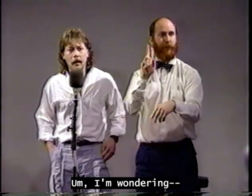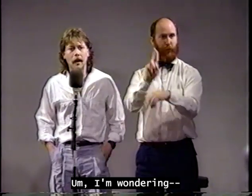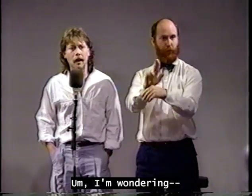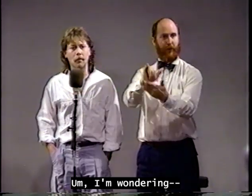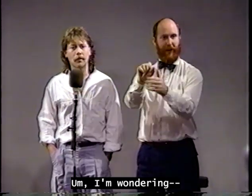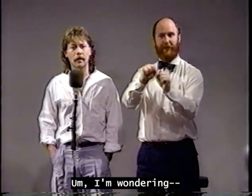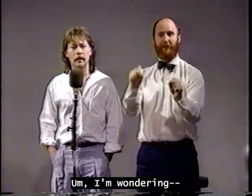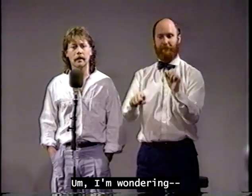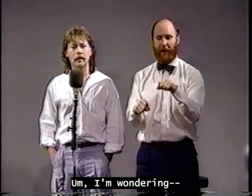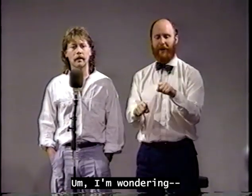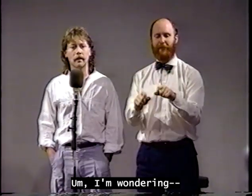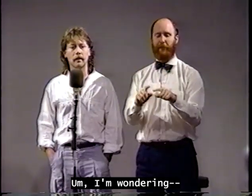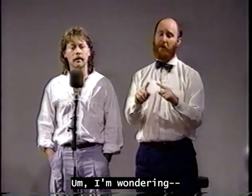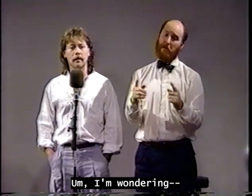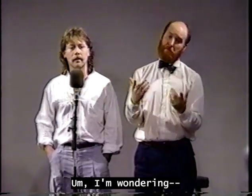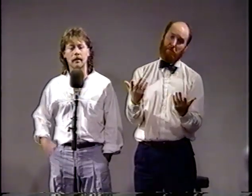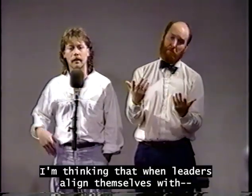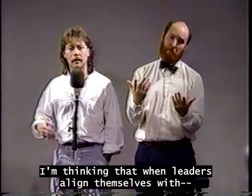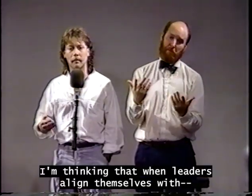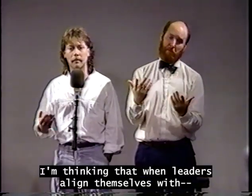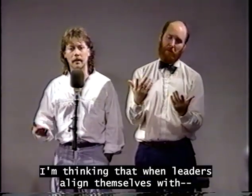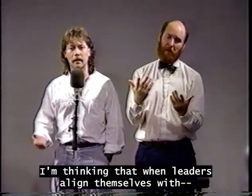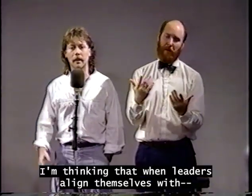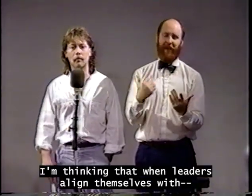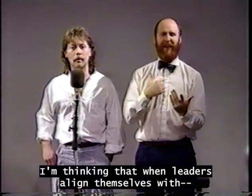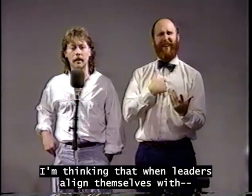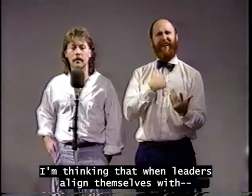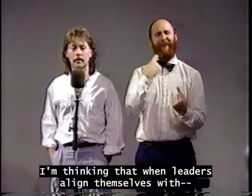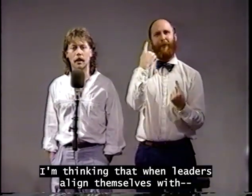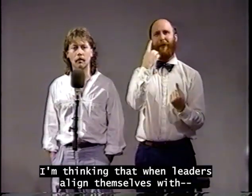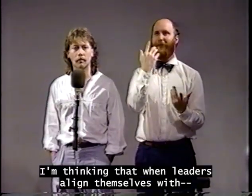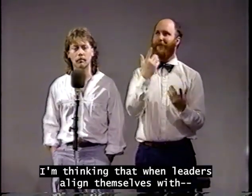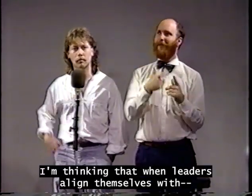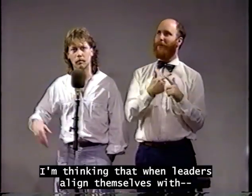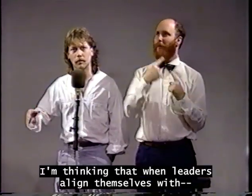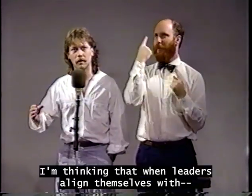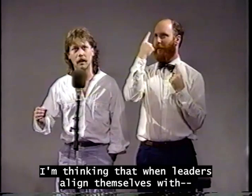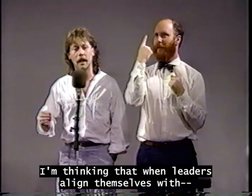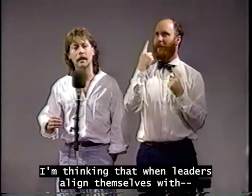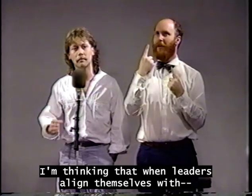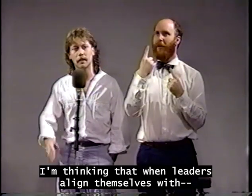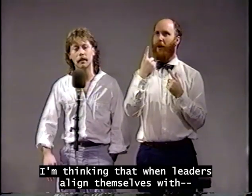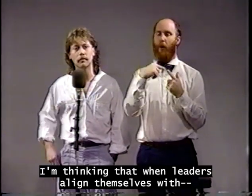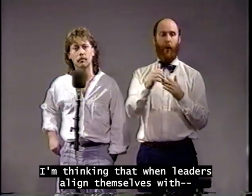I'm wondering, I'm thinking that when leaders align themselves with